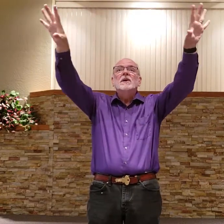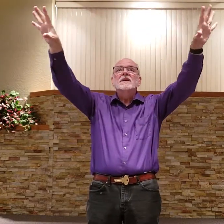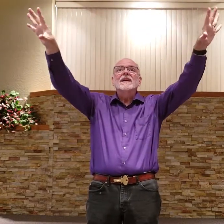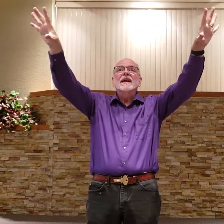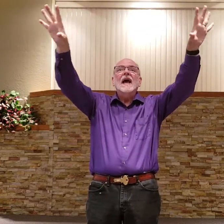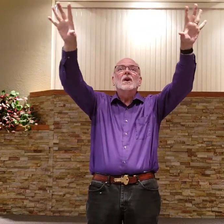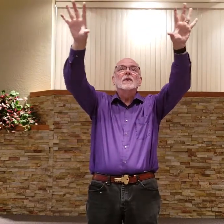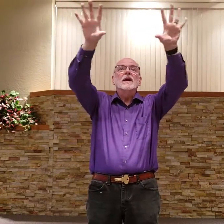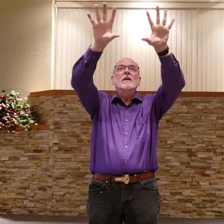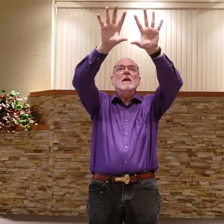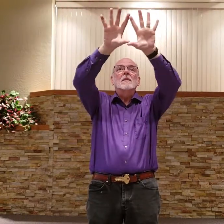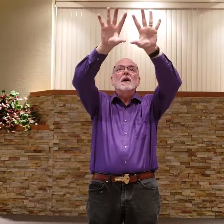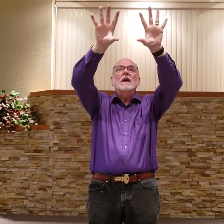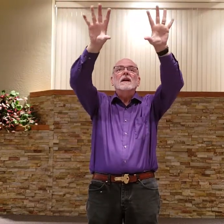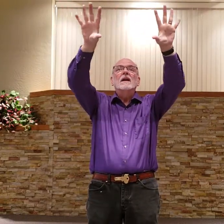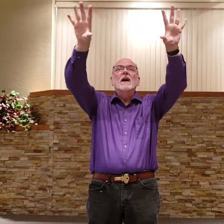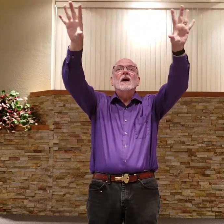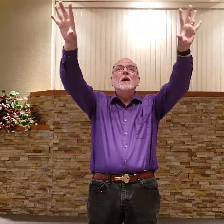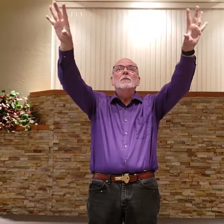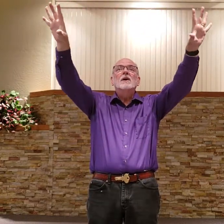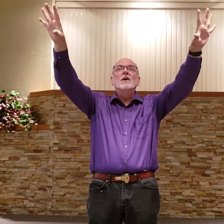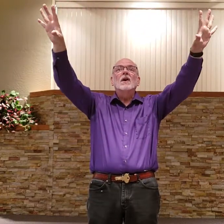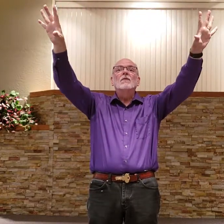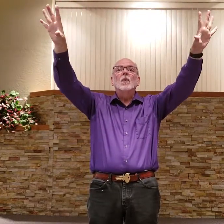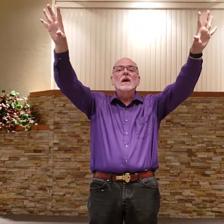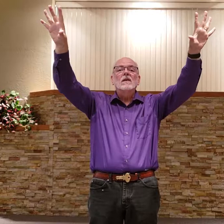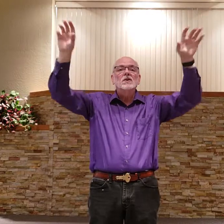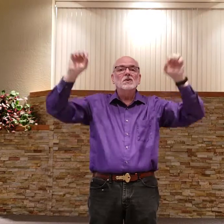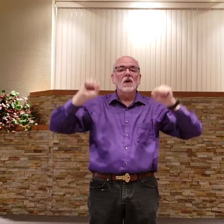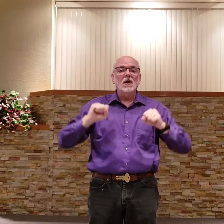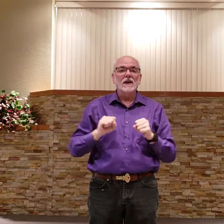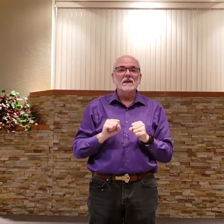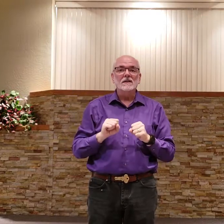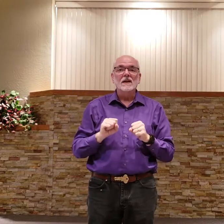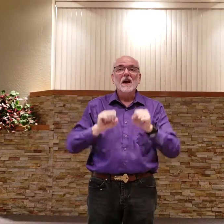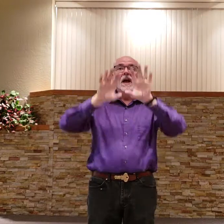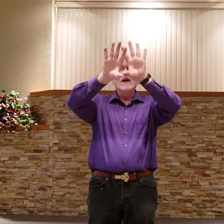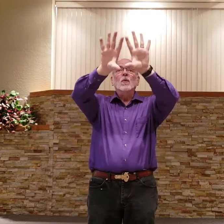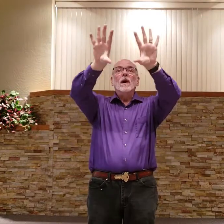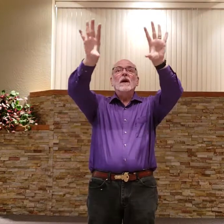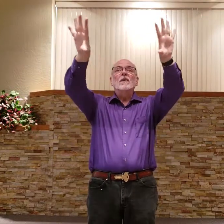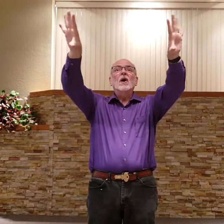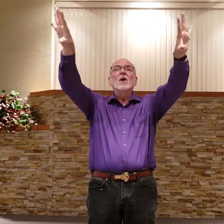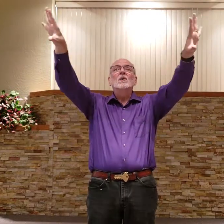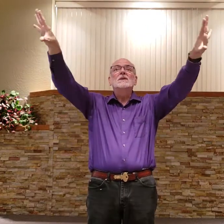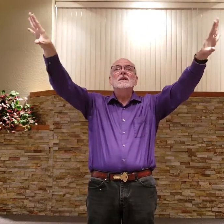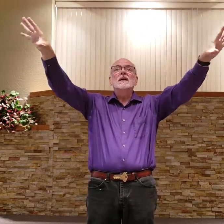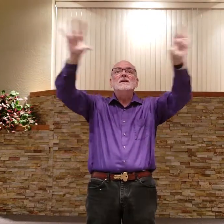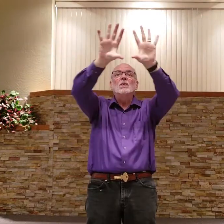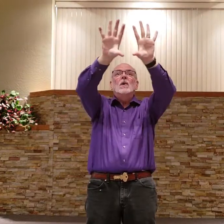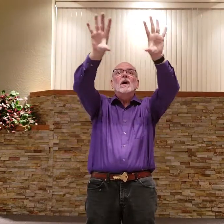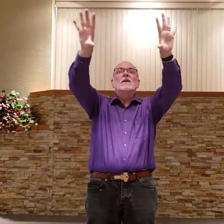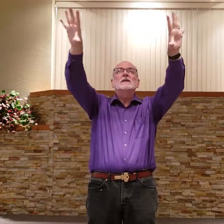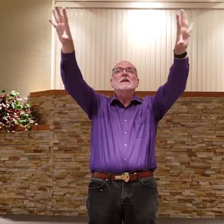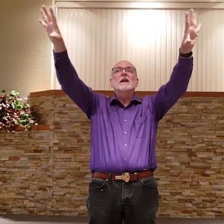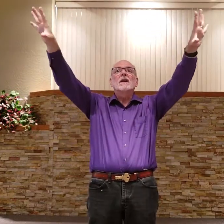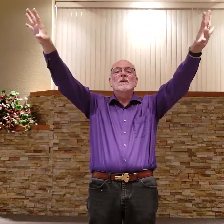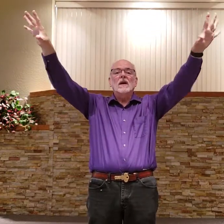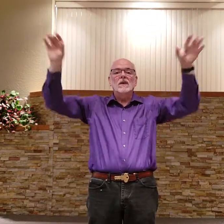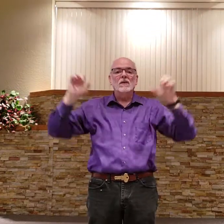a gallery in my mind up here of where the song is and where the host is and where they're singing around the